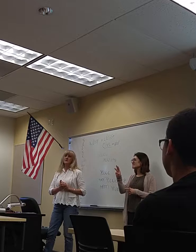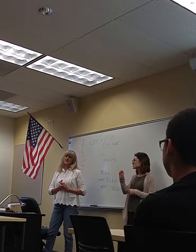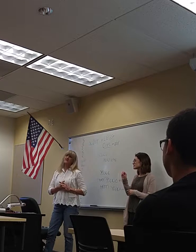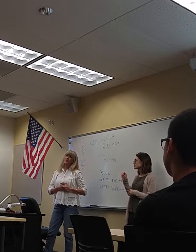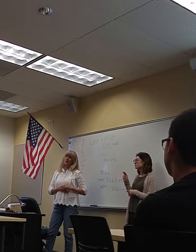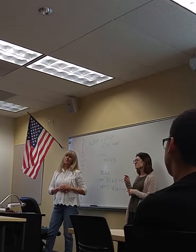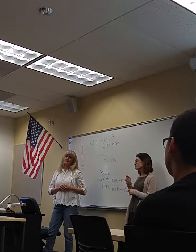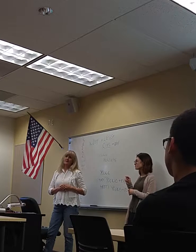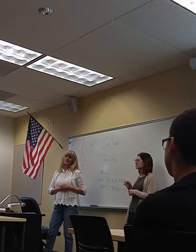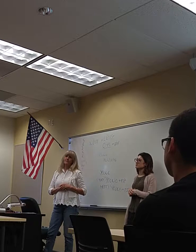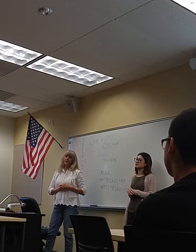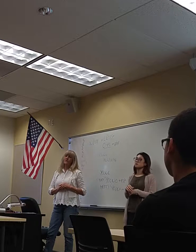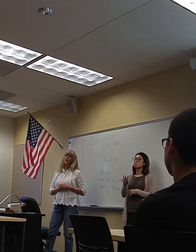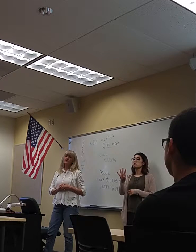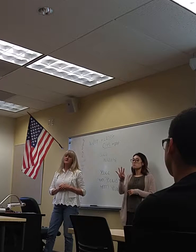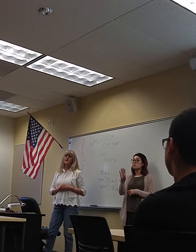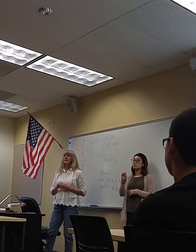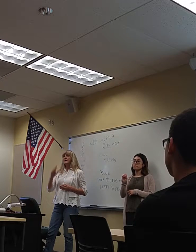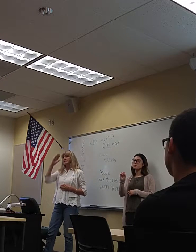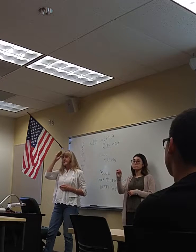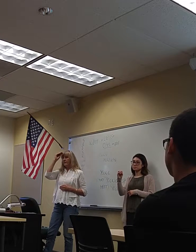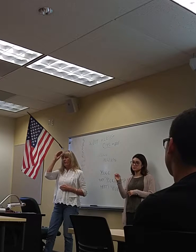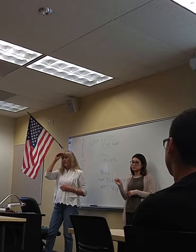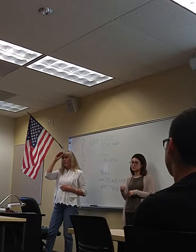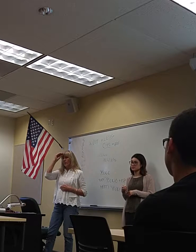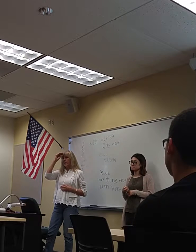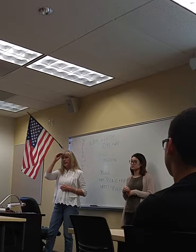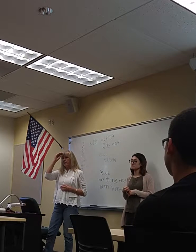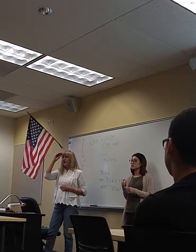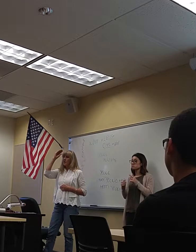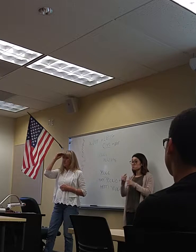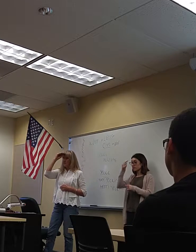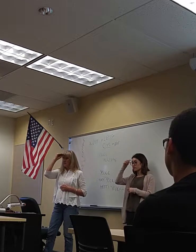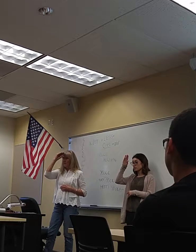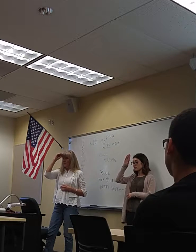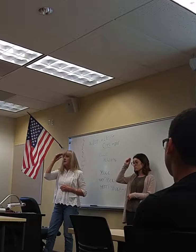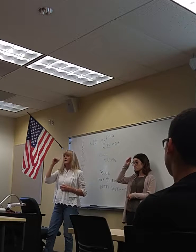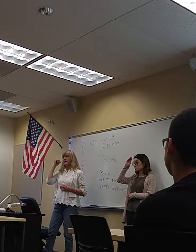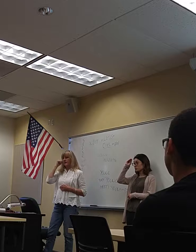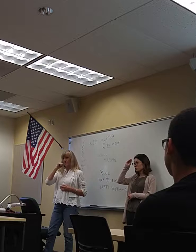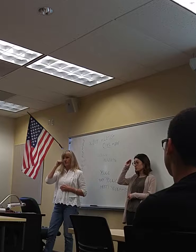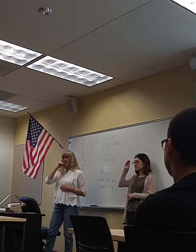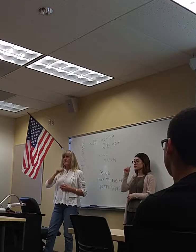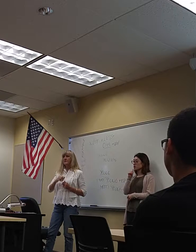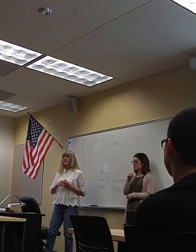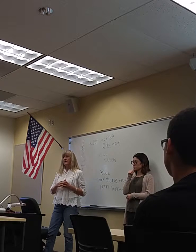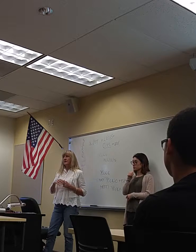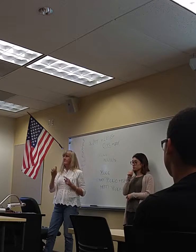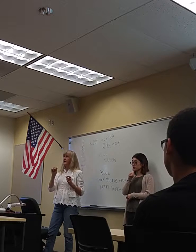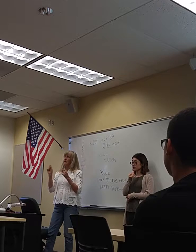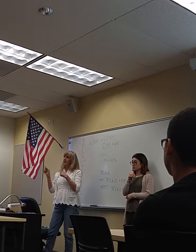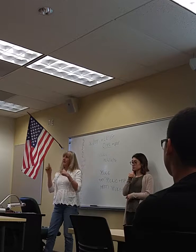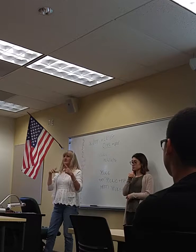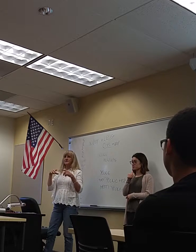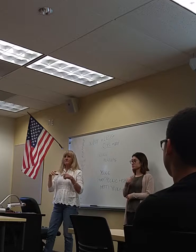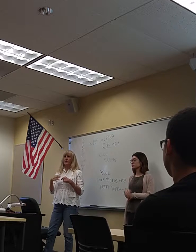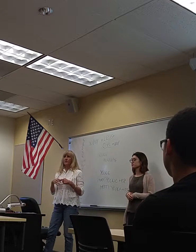It's 40%. 40%. The sign for boy, garçon, and girl, filet, is both